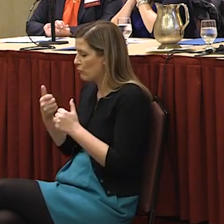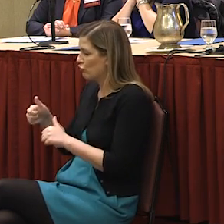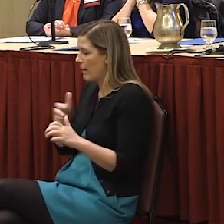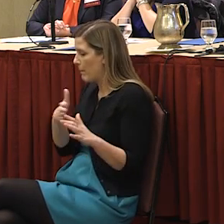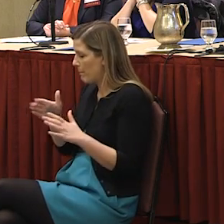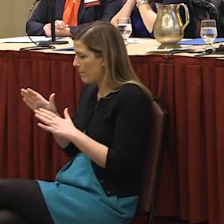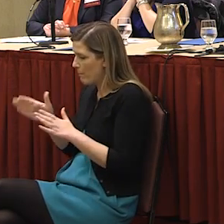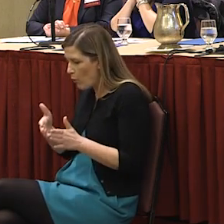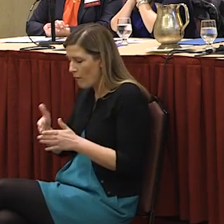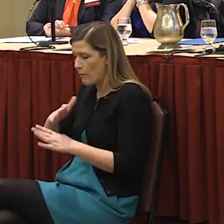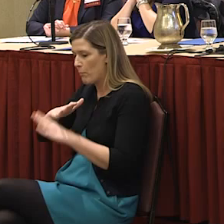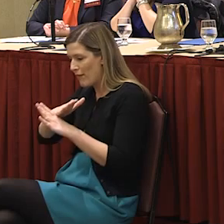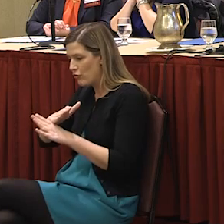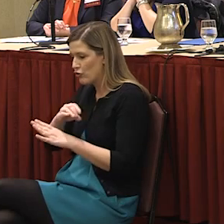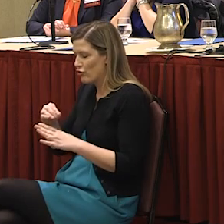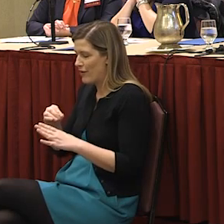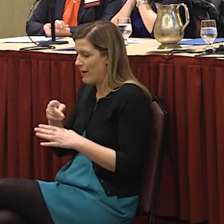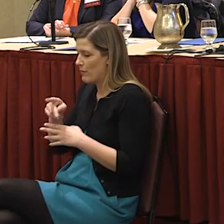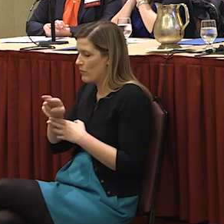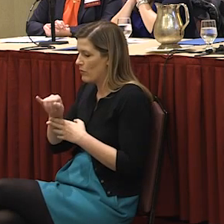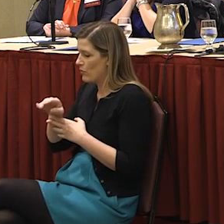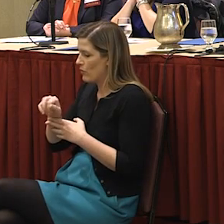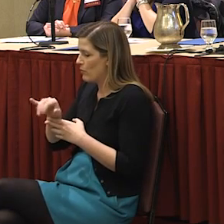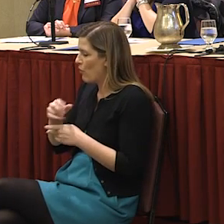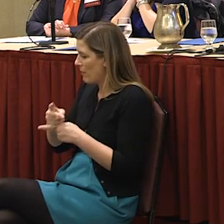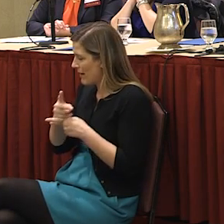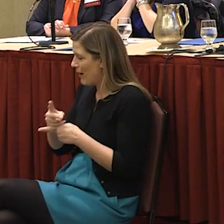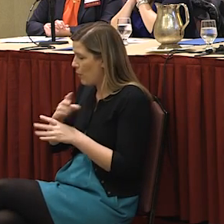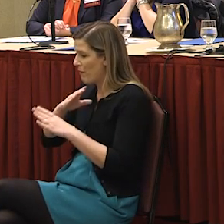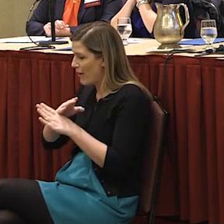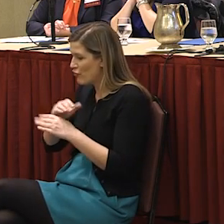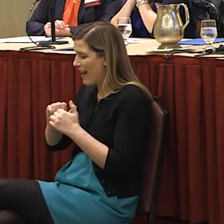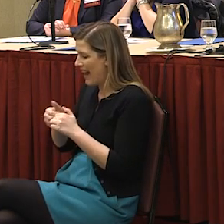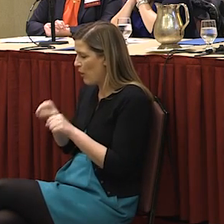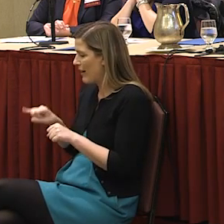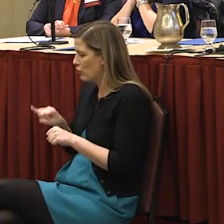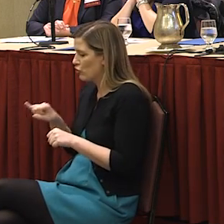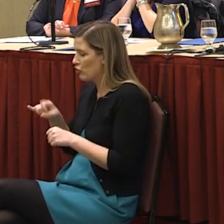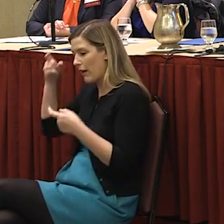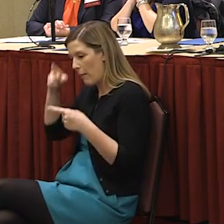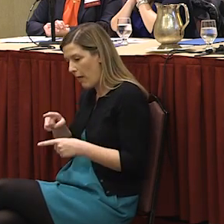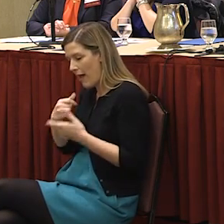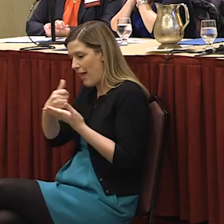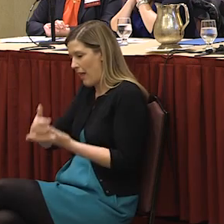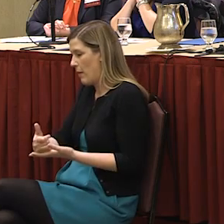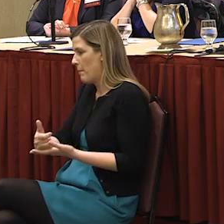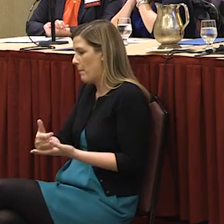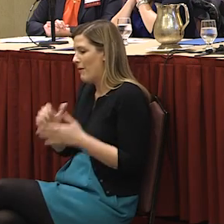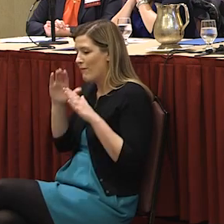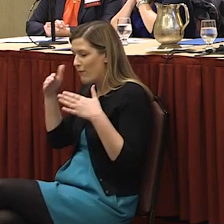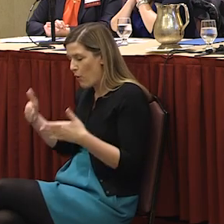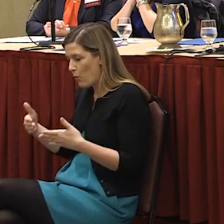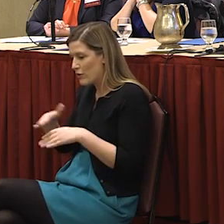towards prevention, moving it towards primary prevention. What can insurance companies do? And as we collaborate with insurance companies, really have them